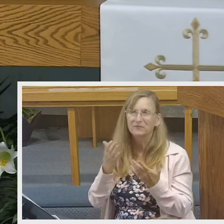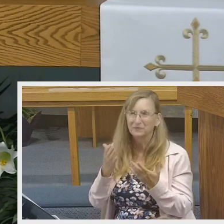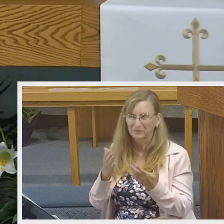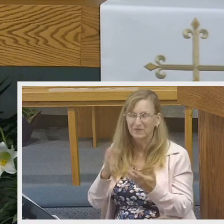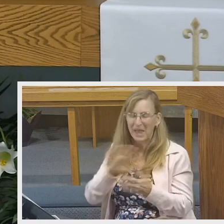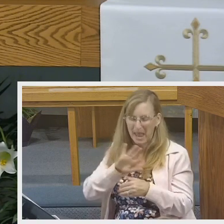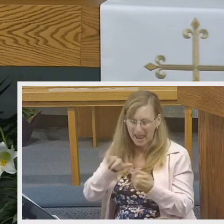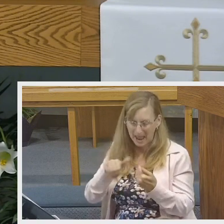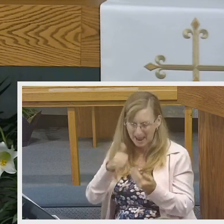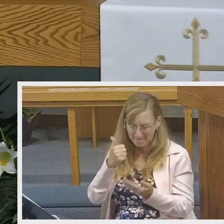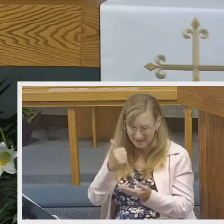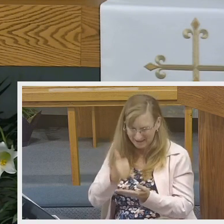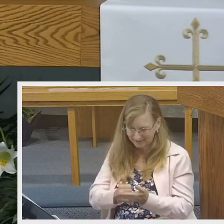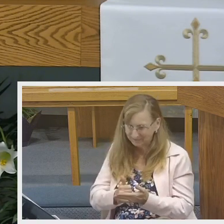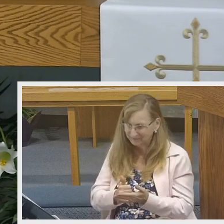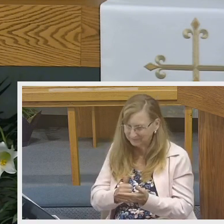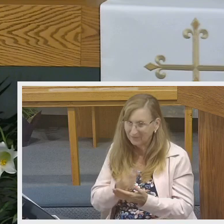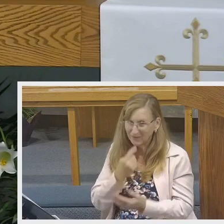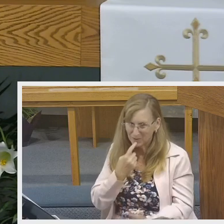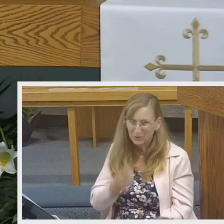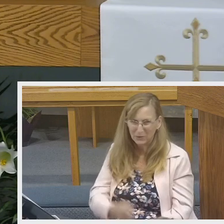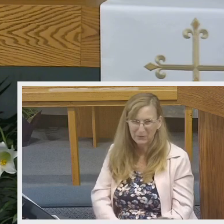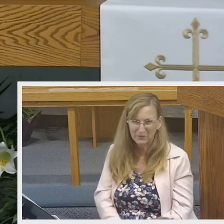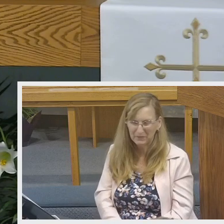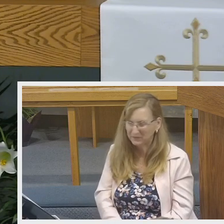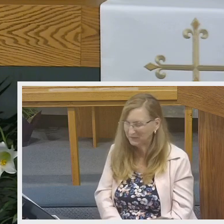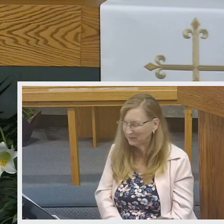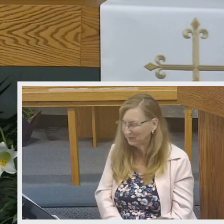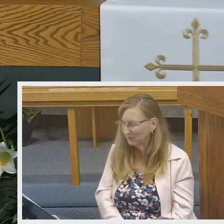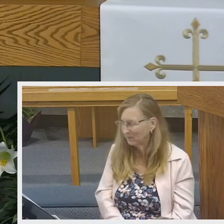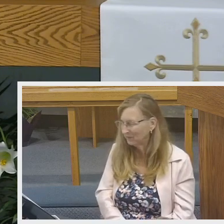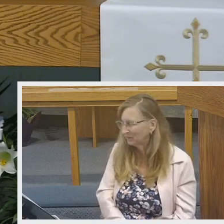Amen. It's true.